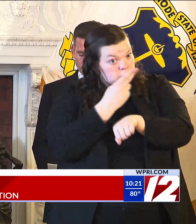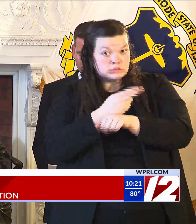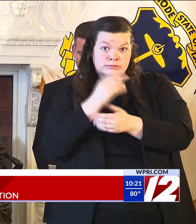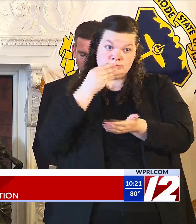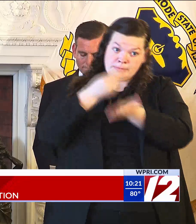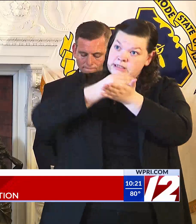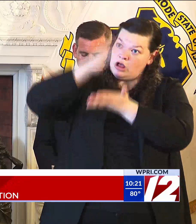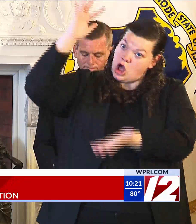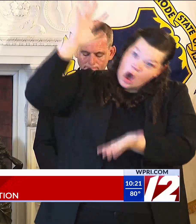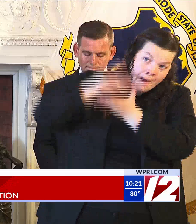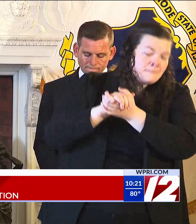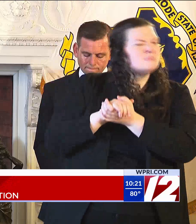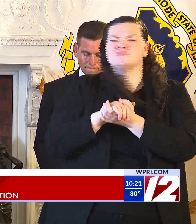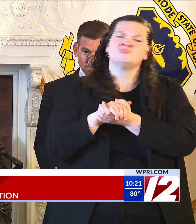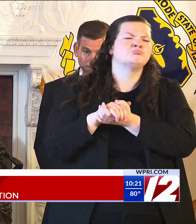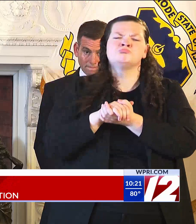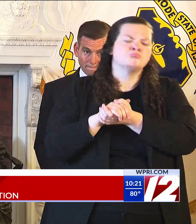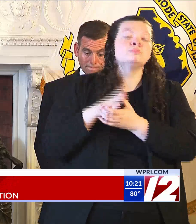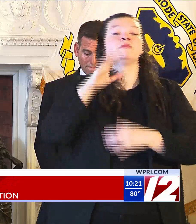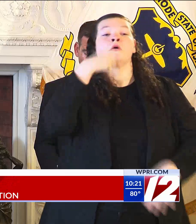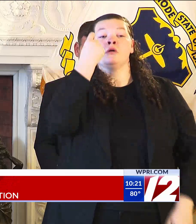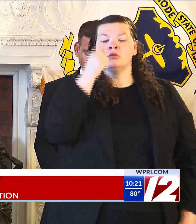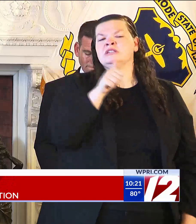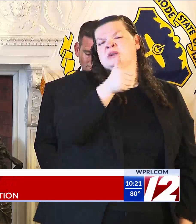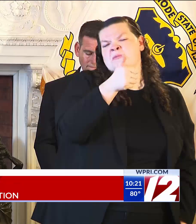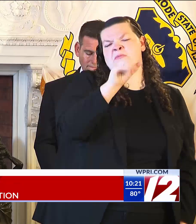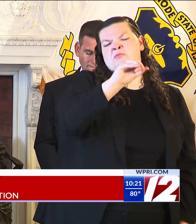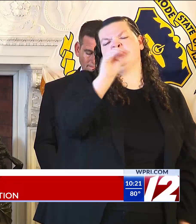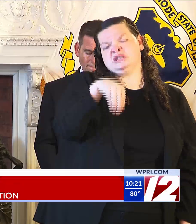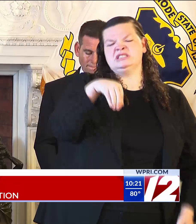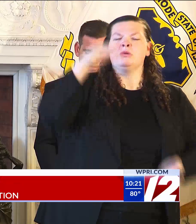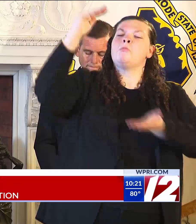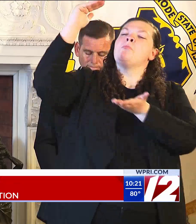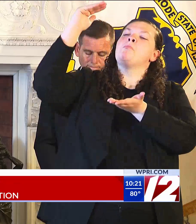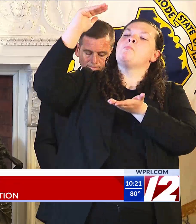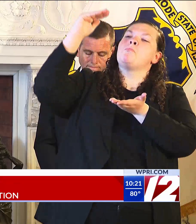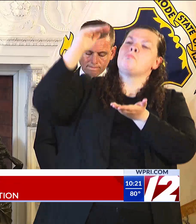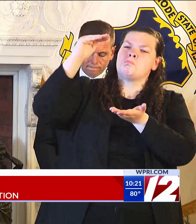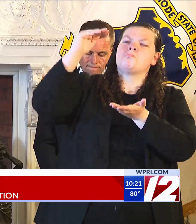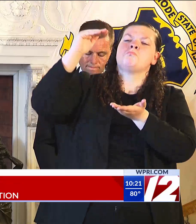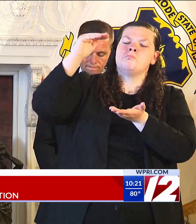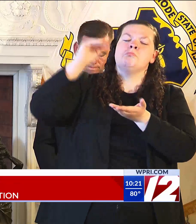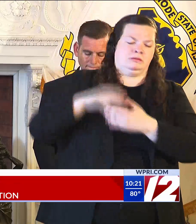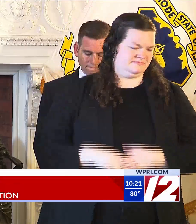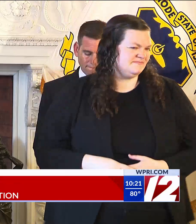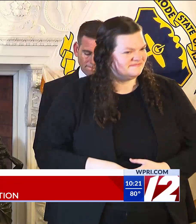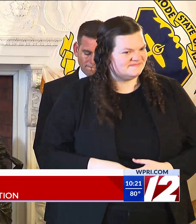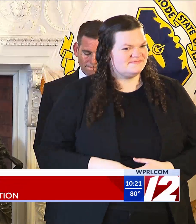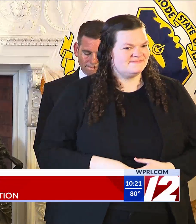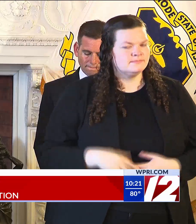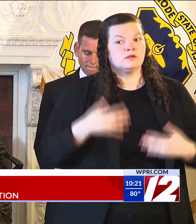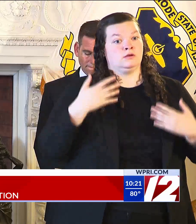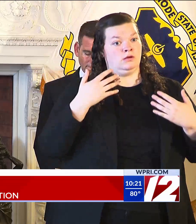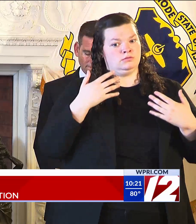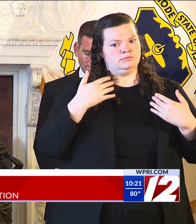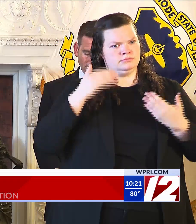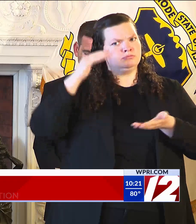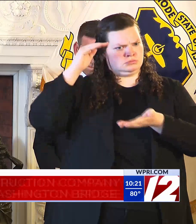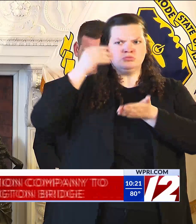cost. We carry contingency funding on every single project for unforeseen